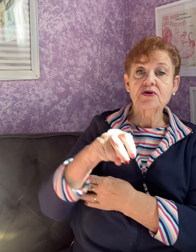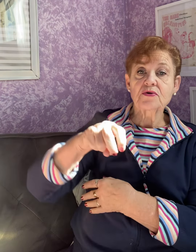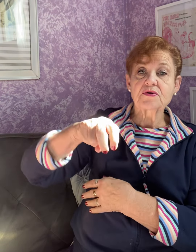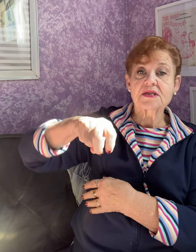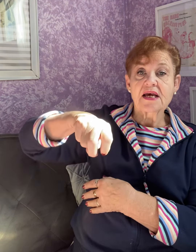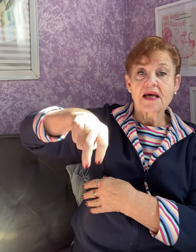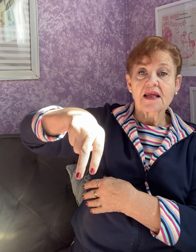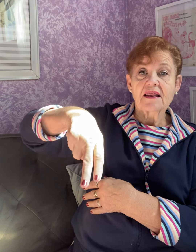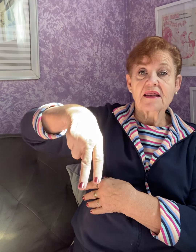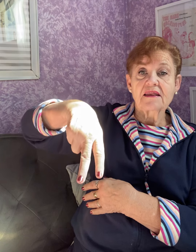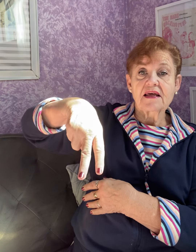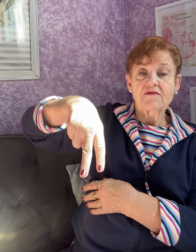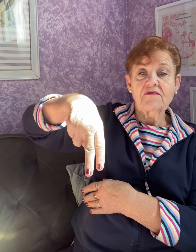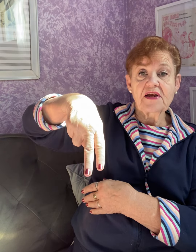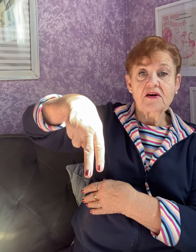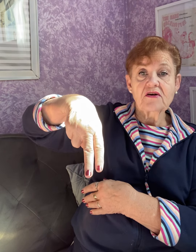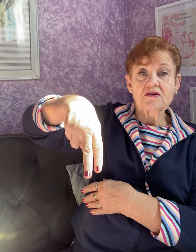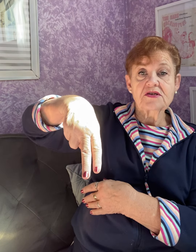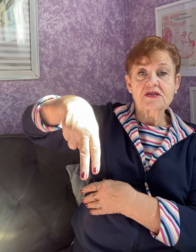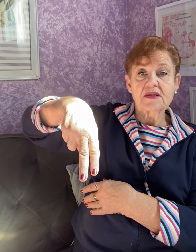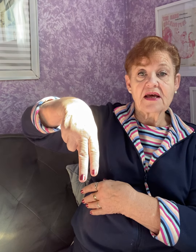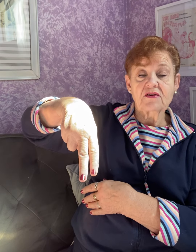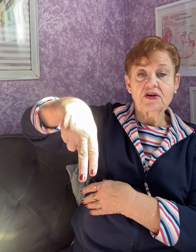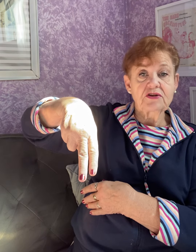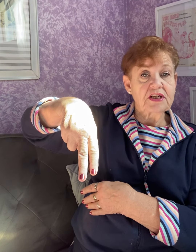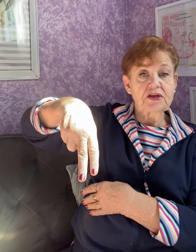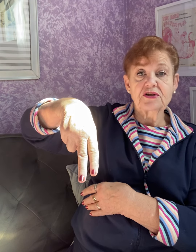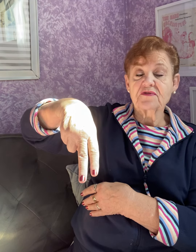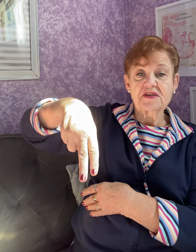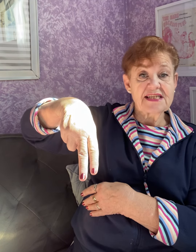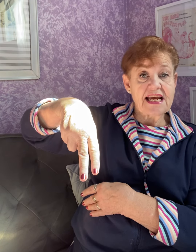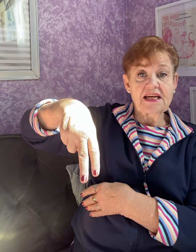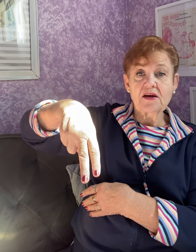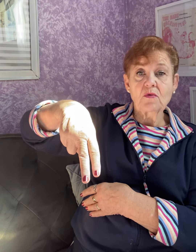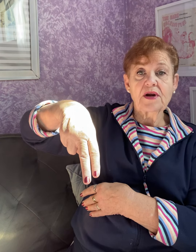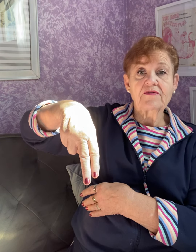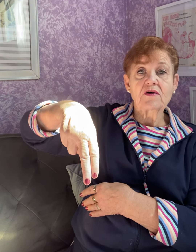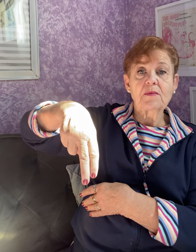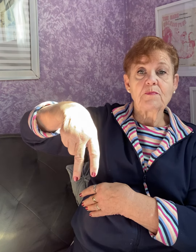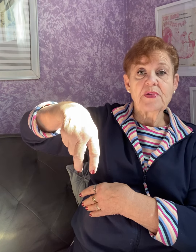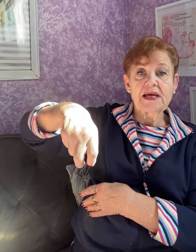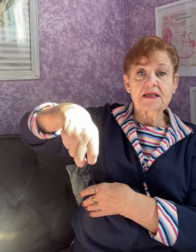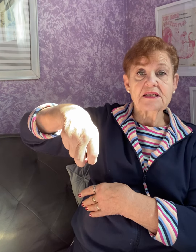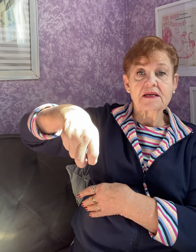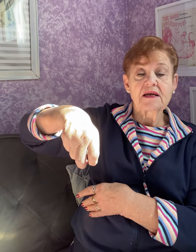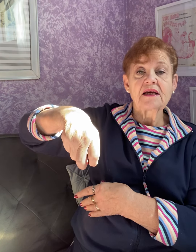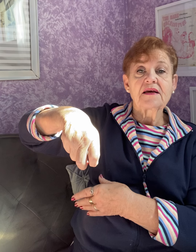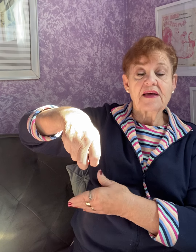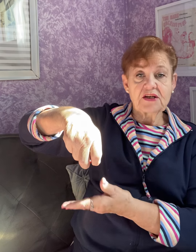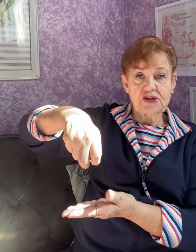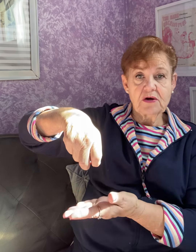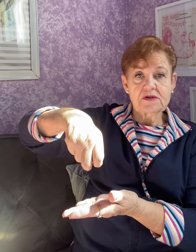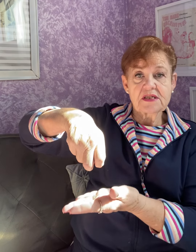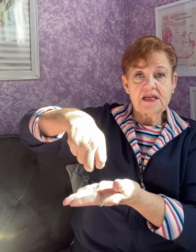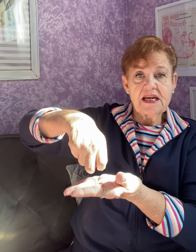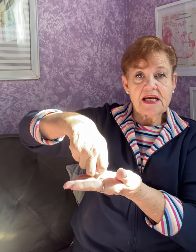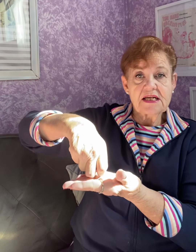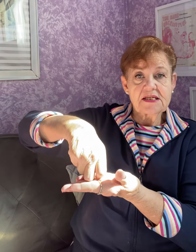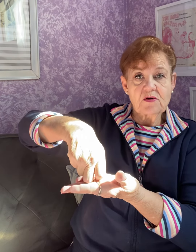use the fingers that are usually used for standing or whatever, bent. That shows the knees, so put